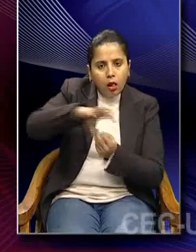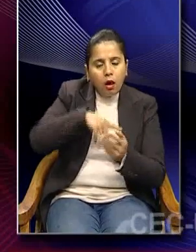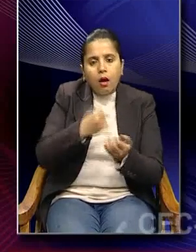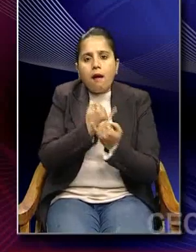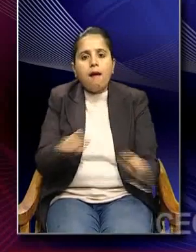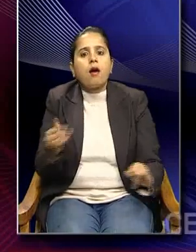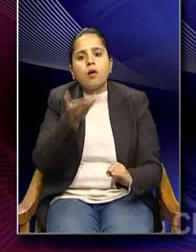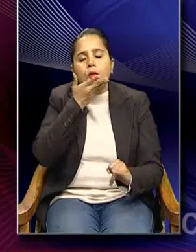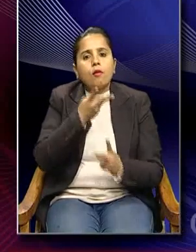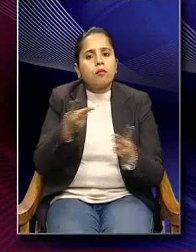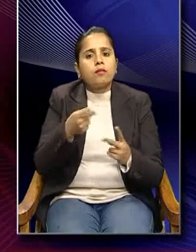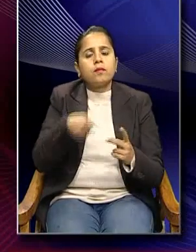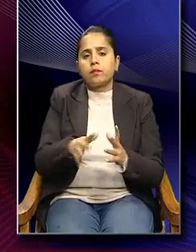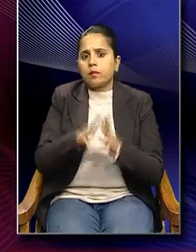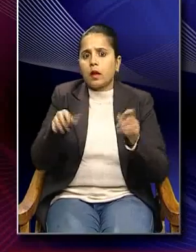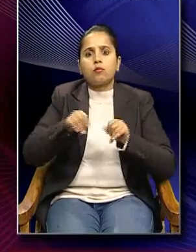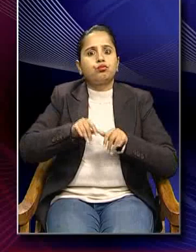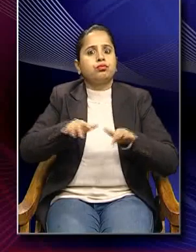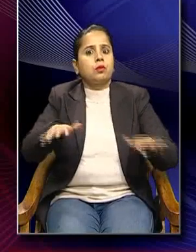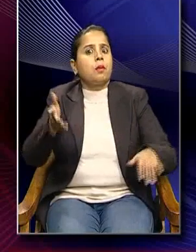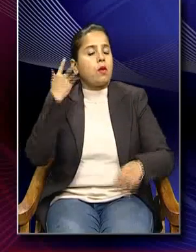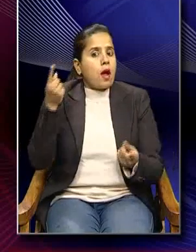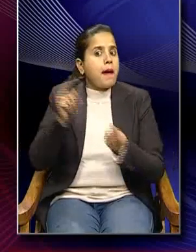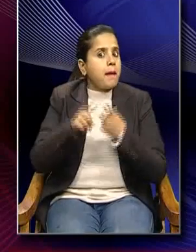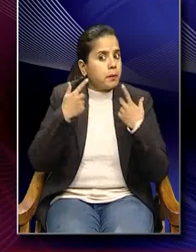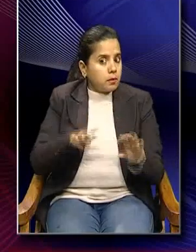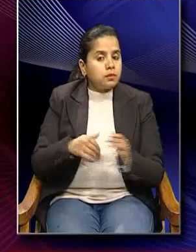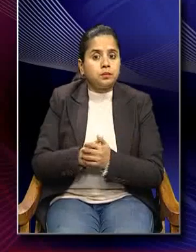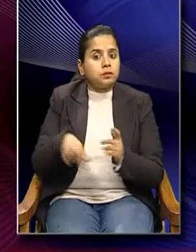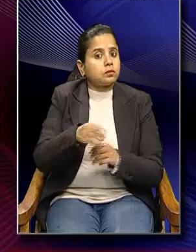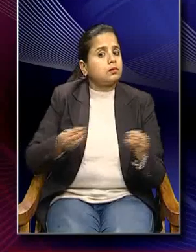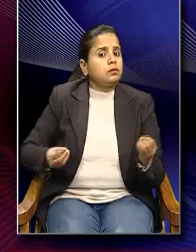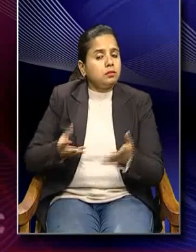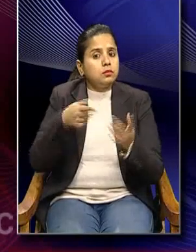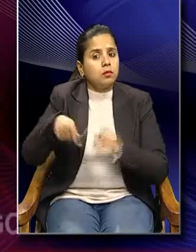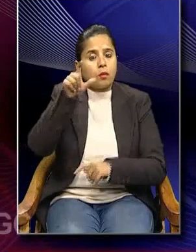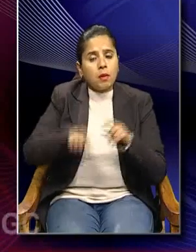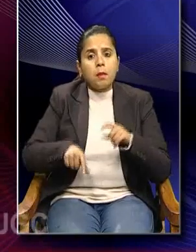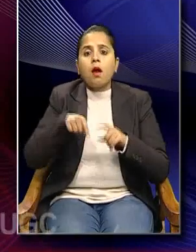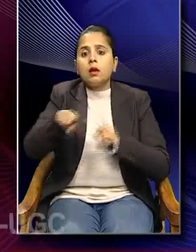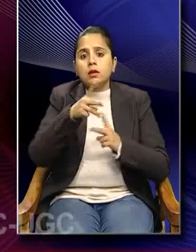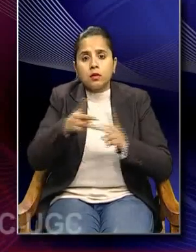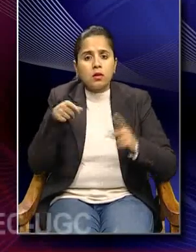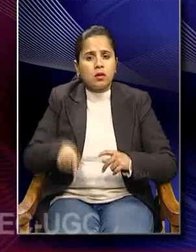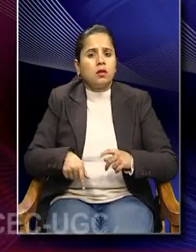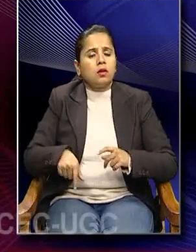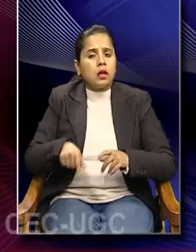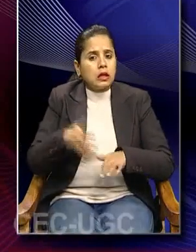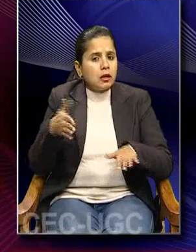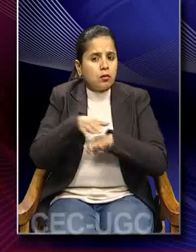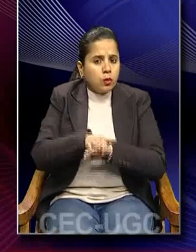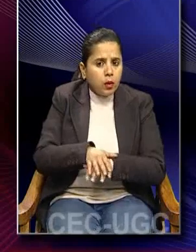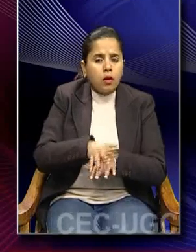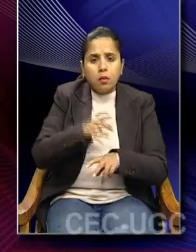MTB has been a widespread incident and started affecting the health of lot of species